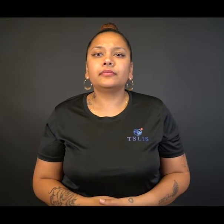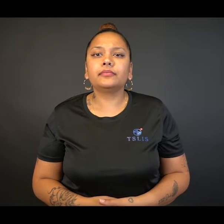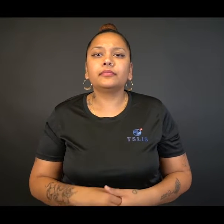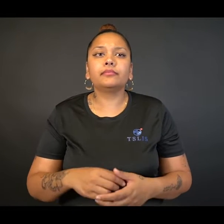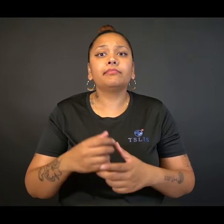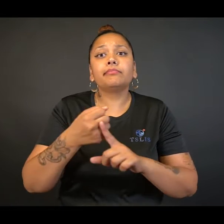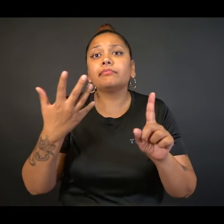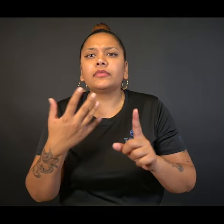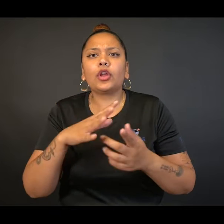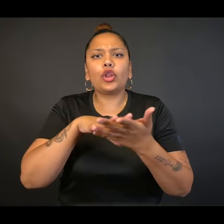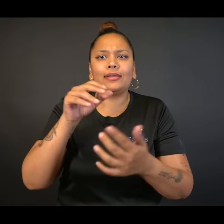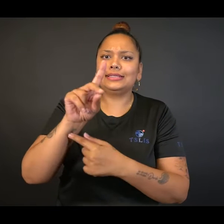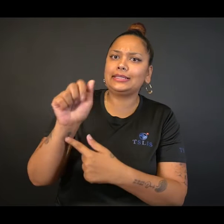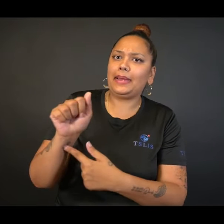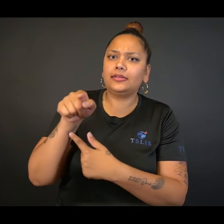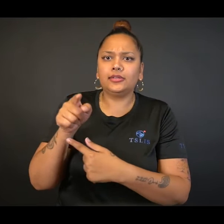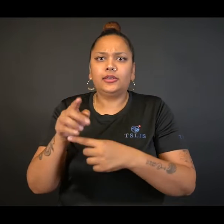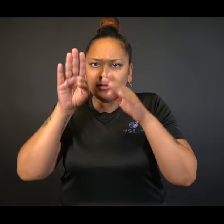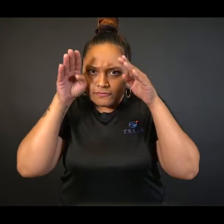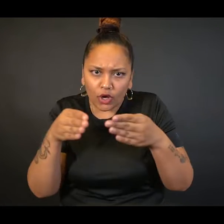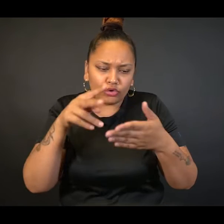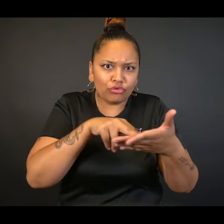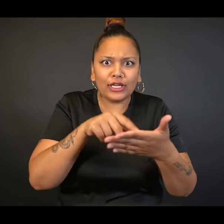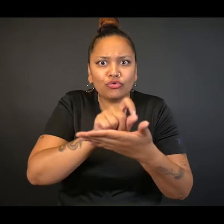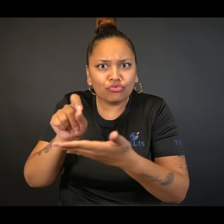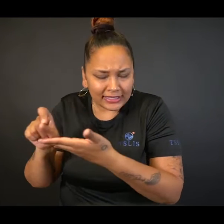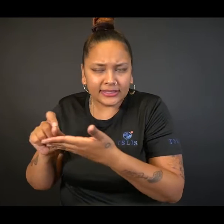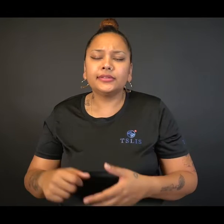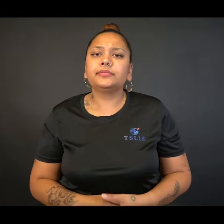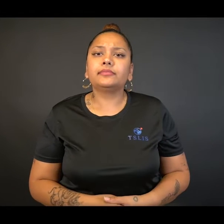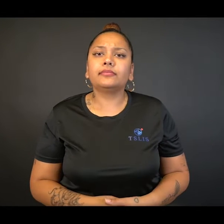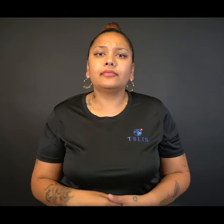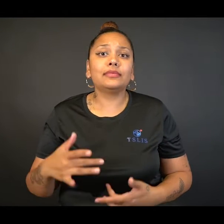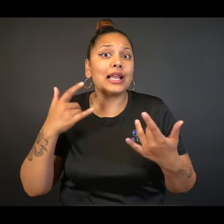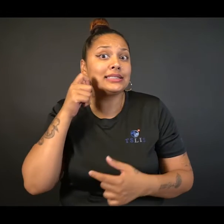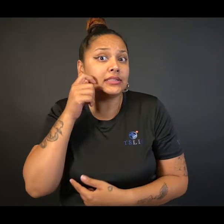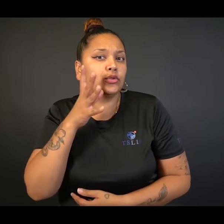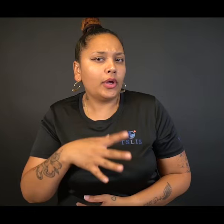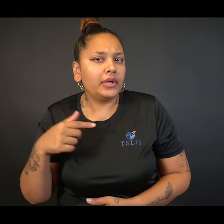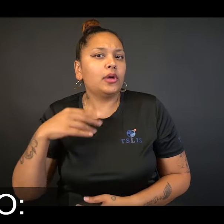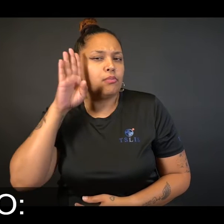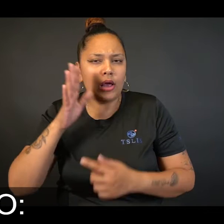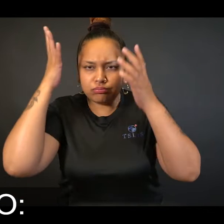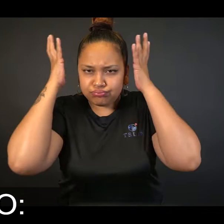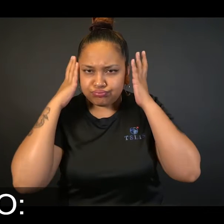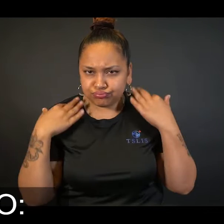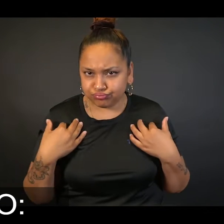and writing. And I'm a light-skinned woman with brown hair, and I'm wearing a black turtleneck